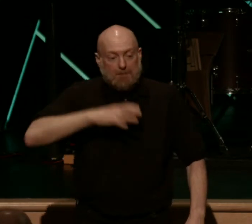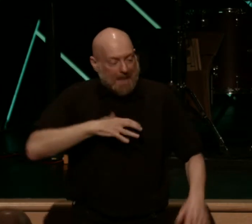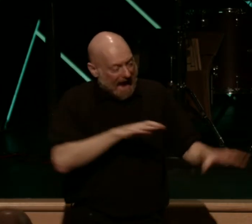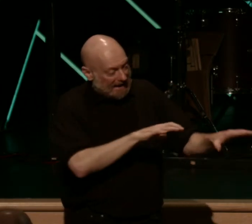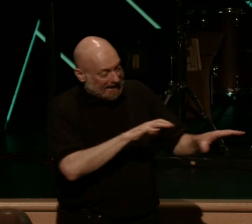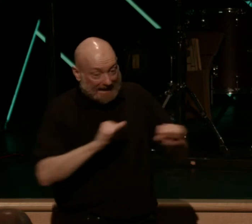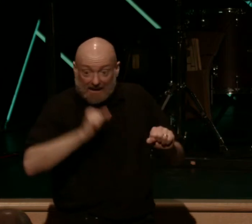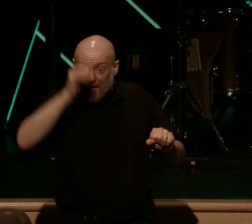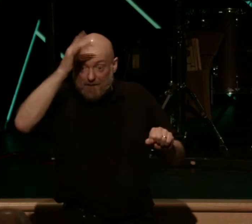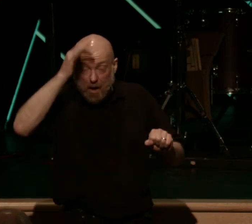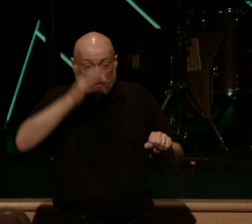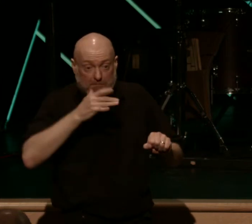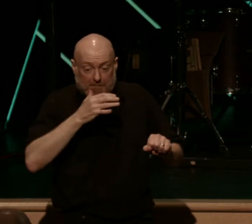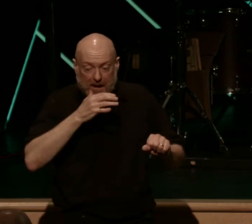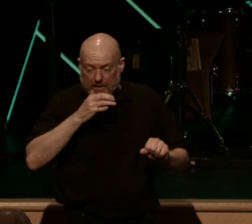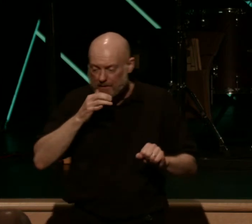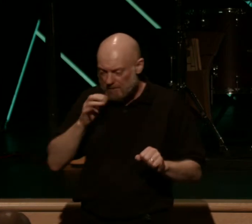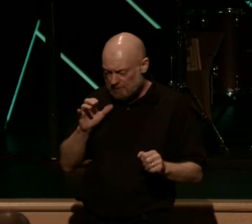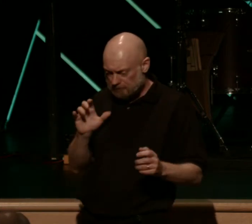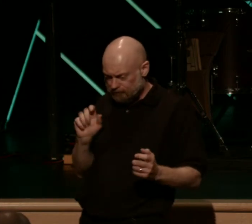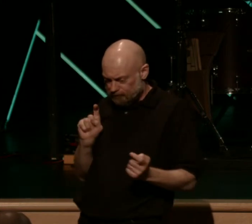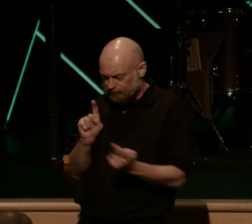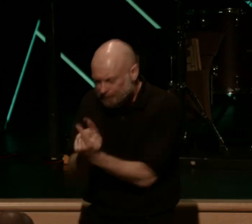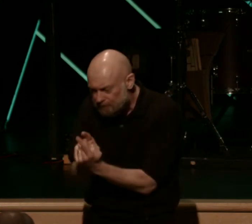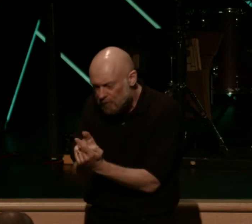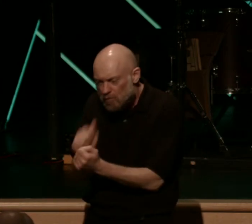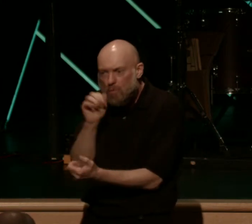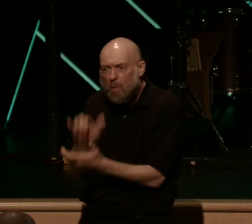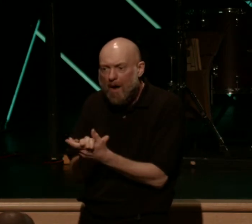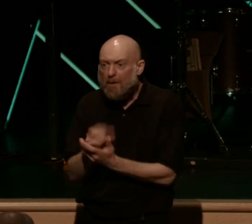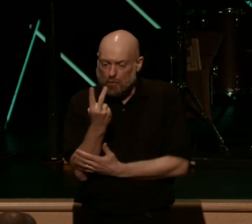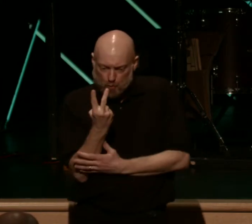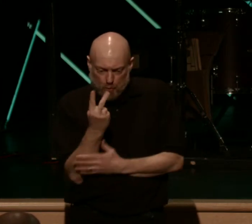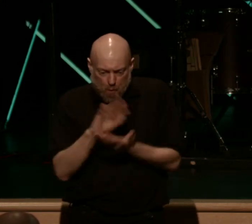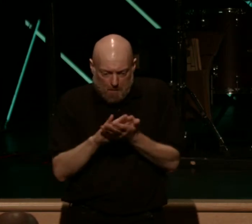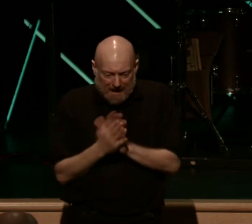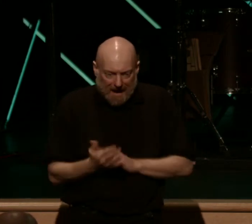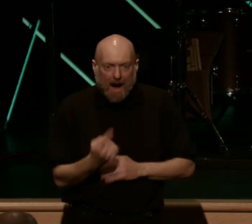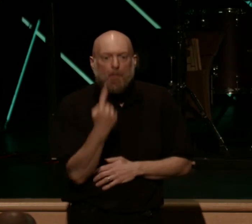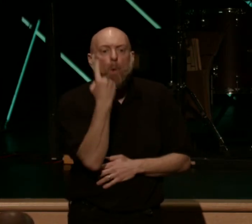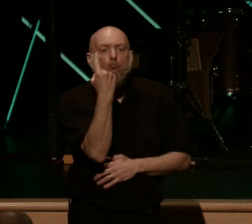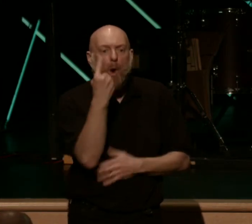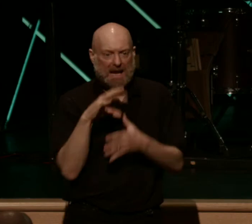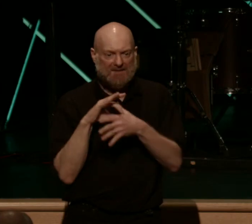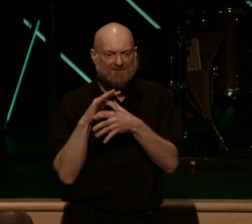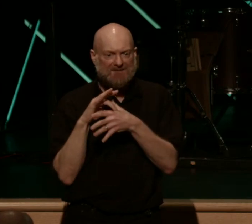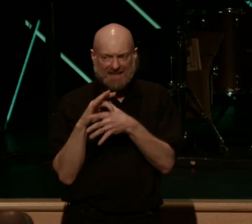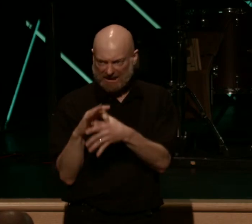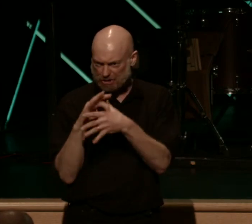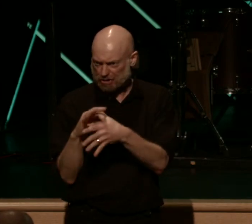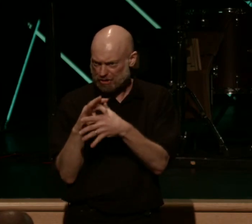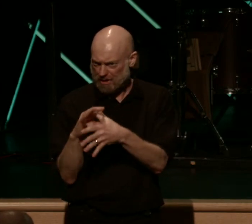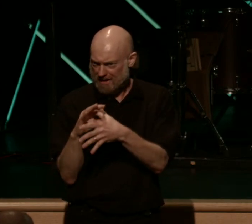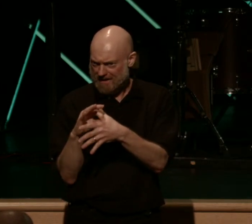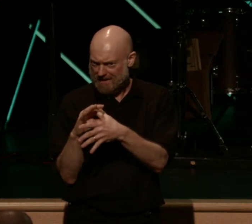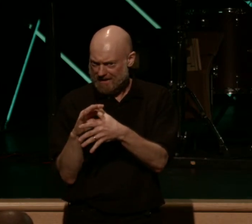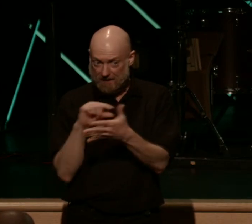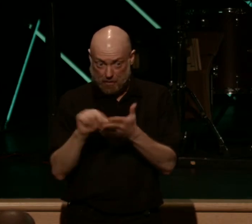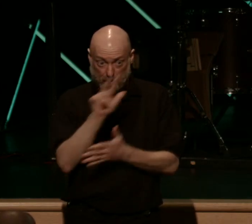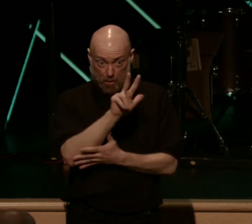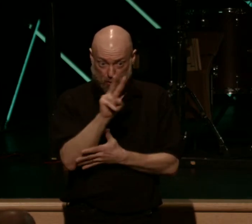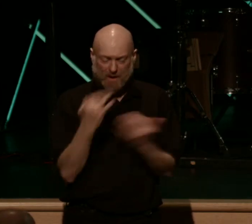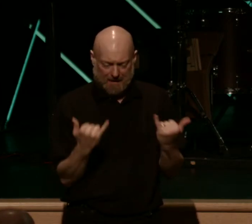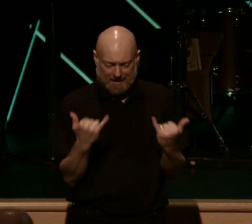his father and mother and hold fast to his wife, and the two shall become one flesh. Verse